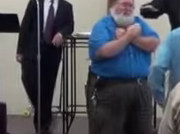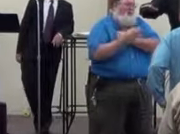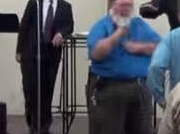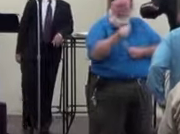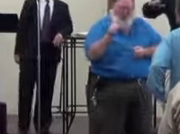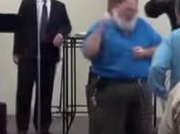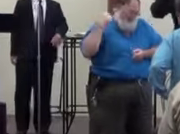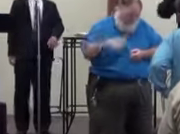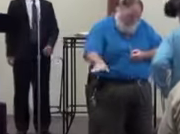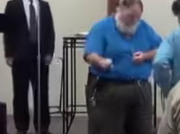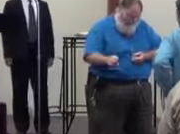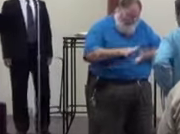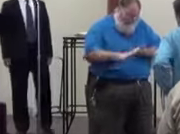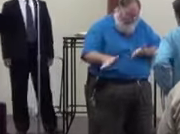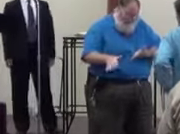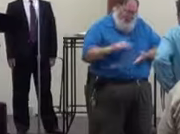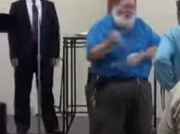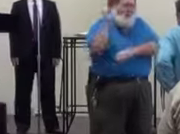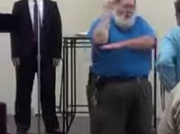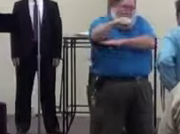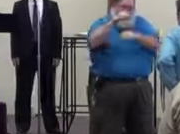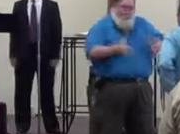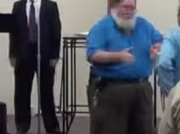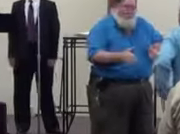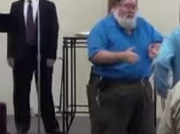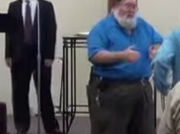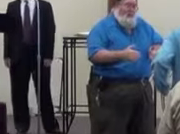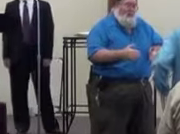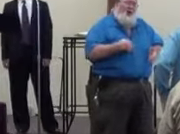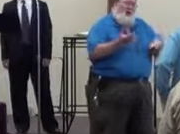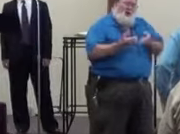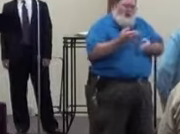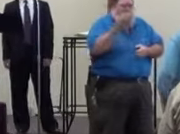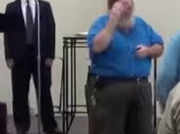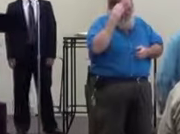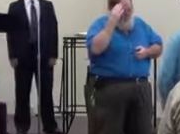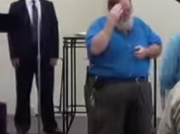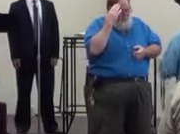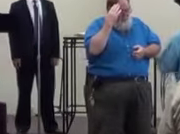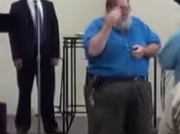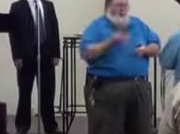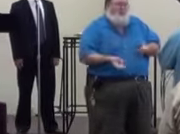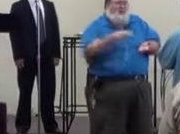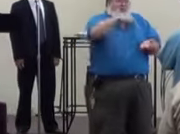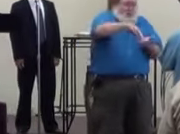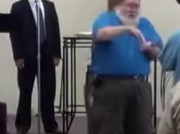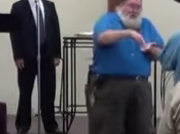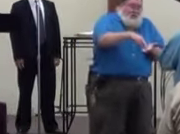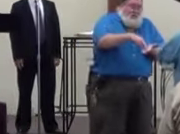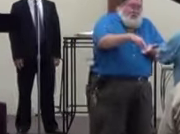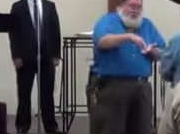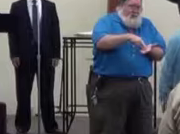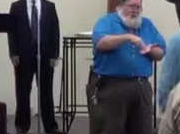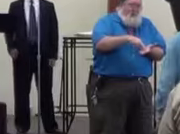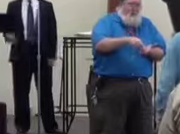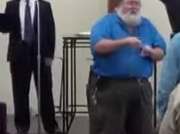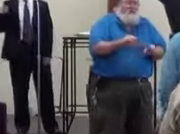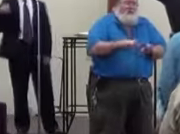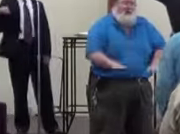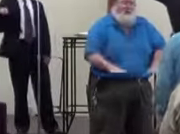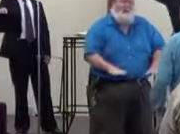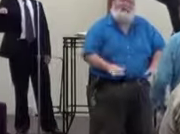You're not beat down. You're an overcomer. I want you to get up off the ground and grab a hold of